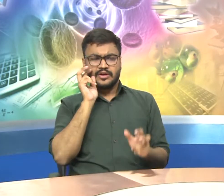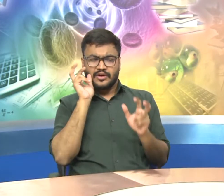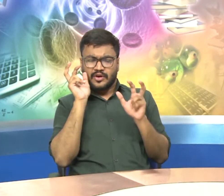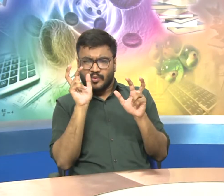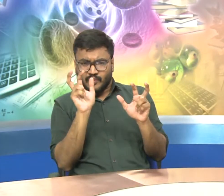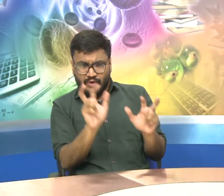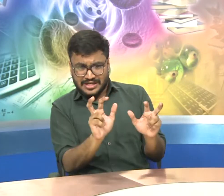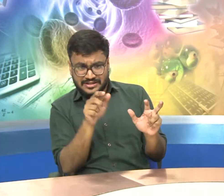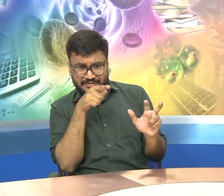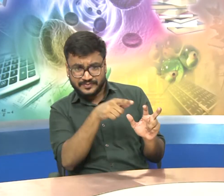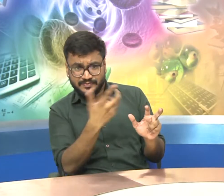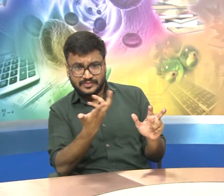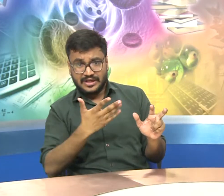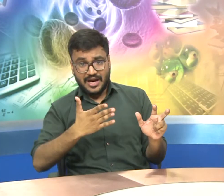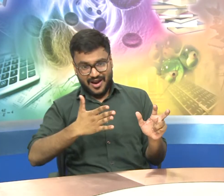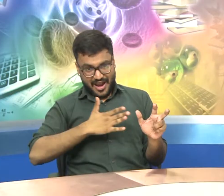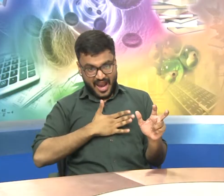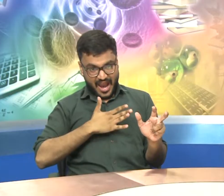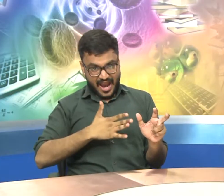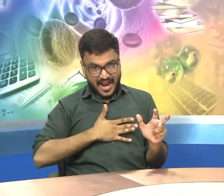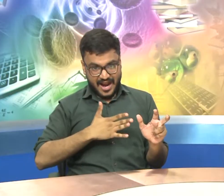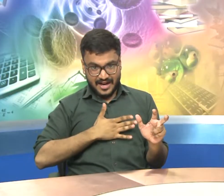over millions of years.